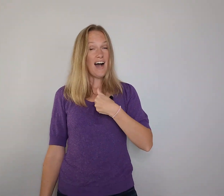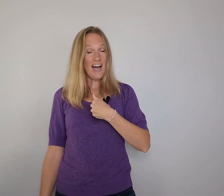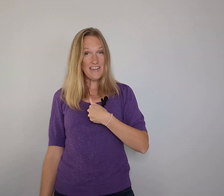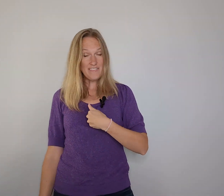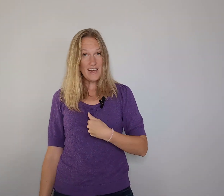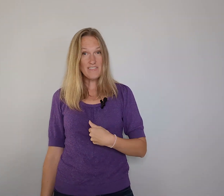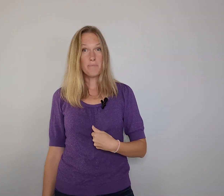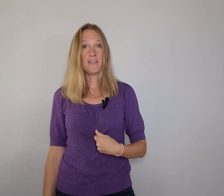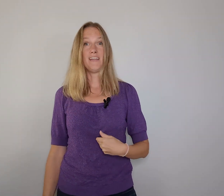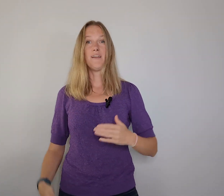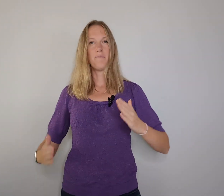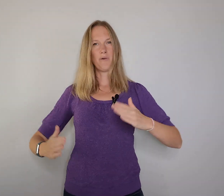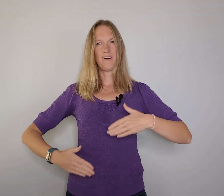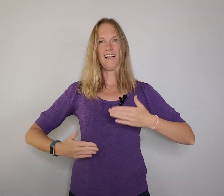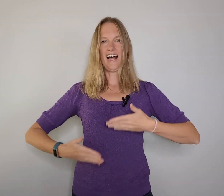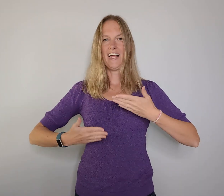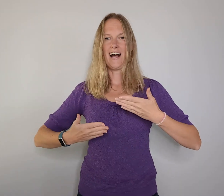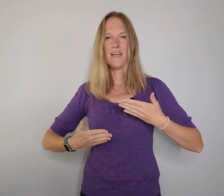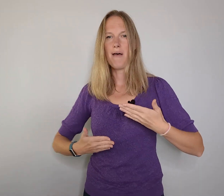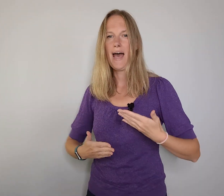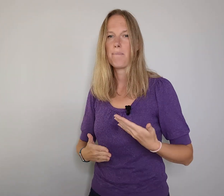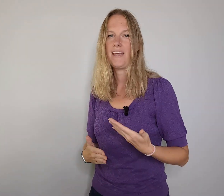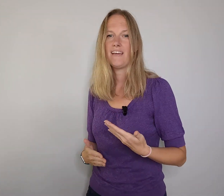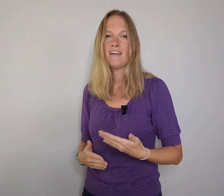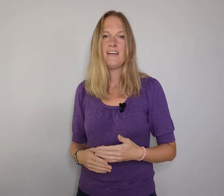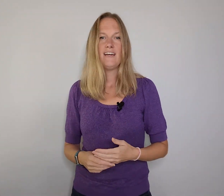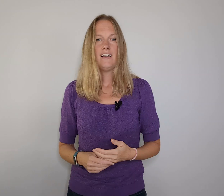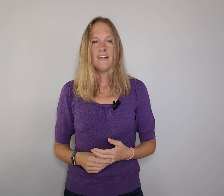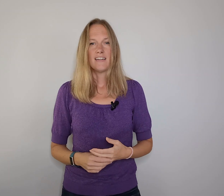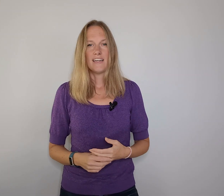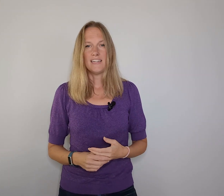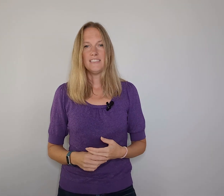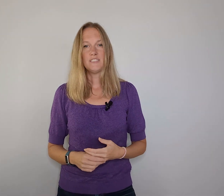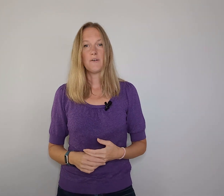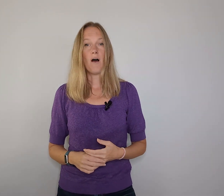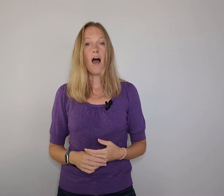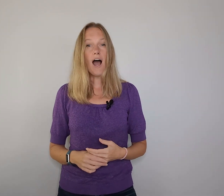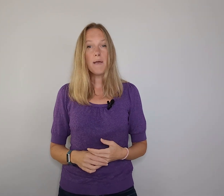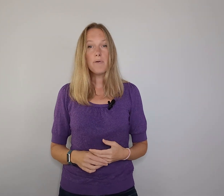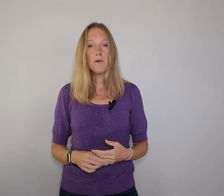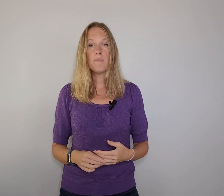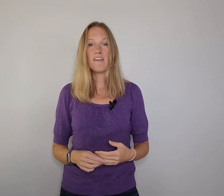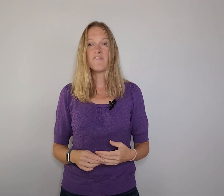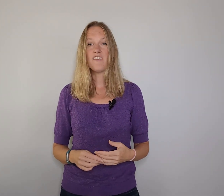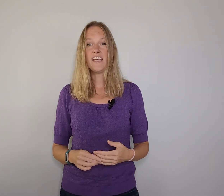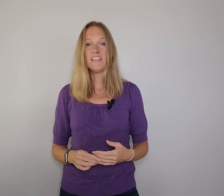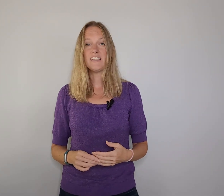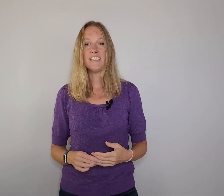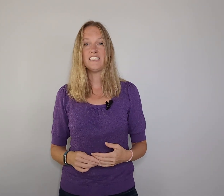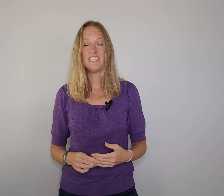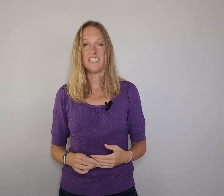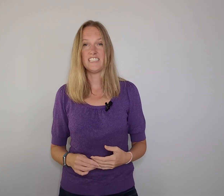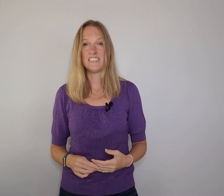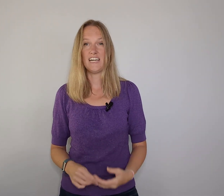I have never been more glad. I am happy. Okay, so I put my faith in